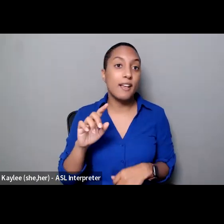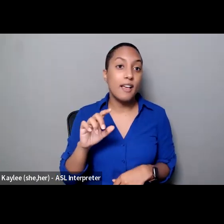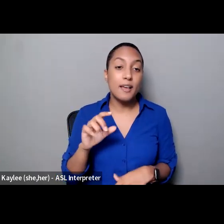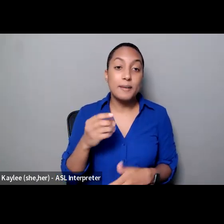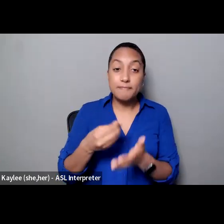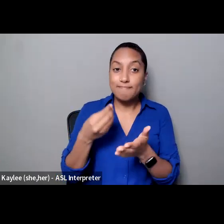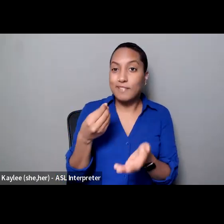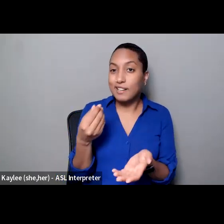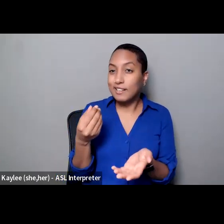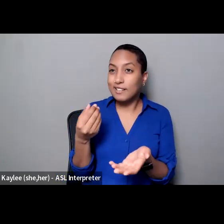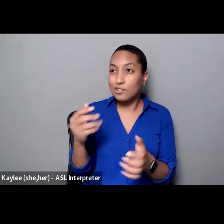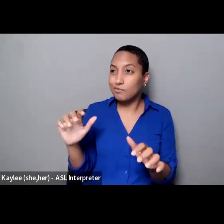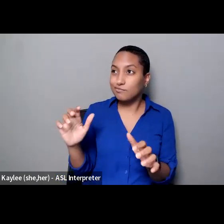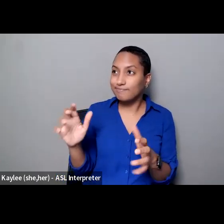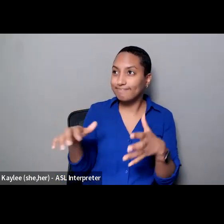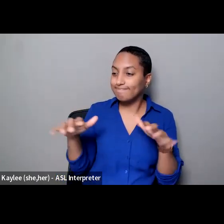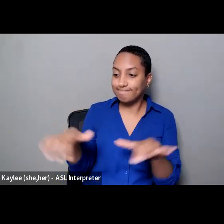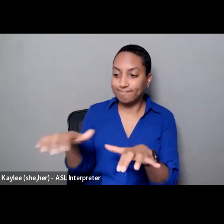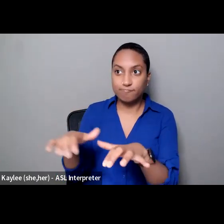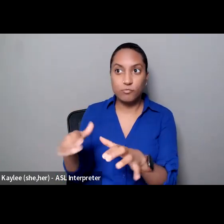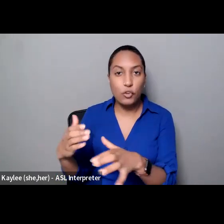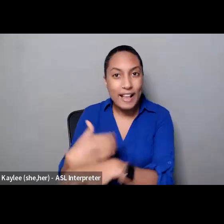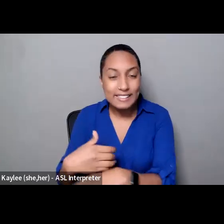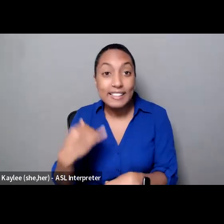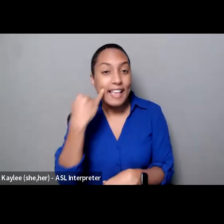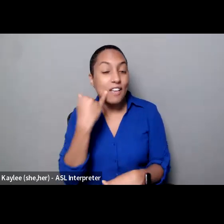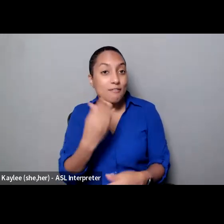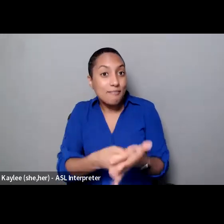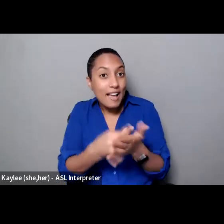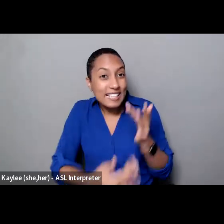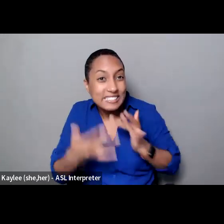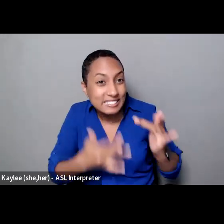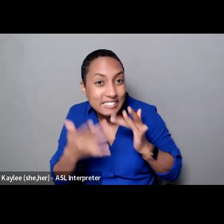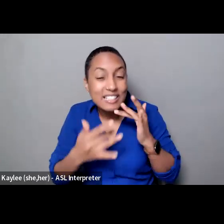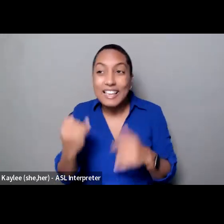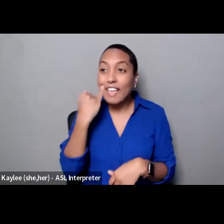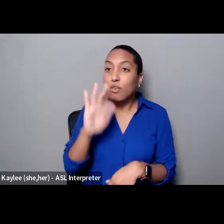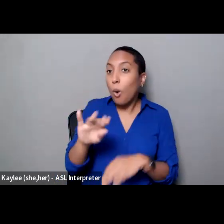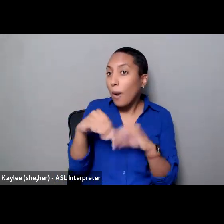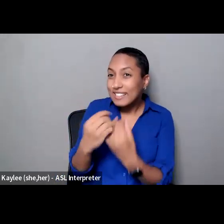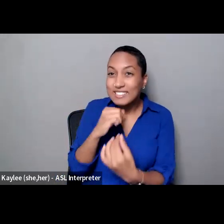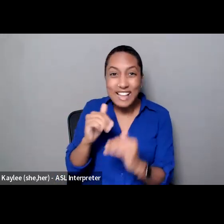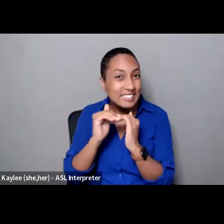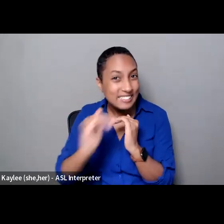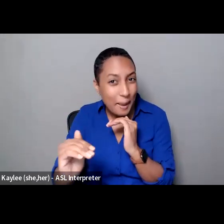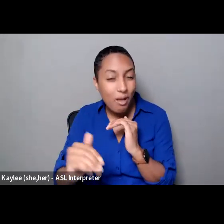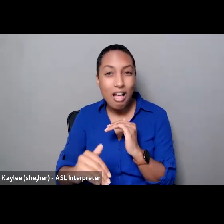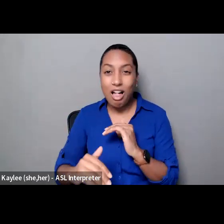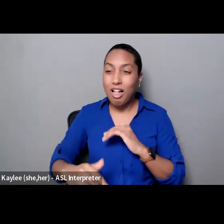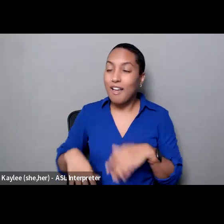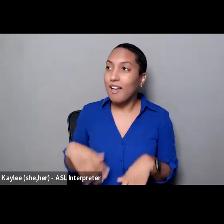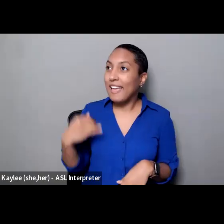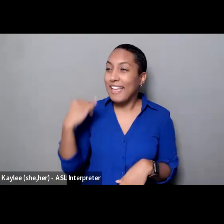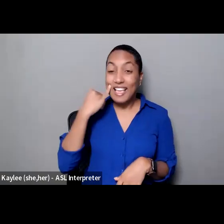of somewhat, if you have an organizational instability, if you have a leadership change or